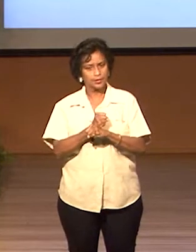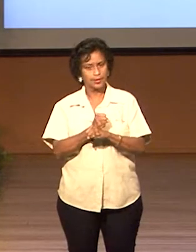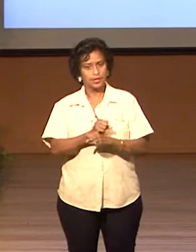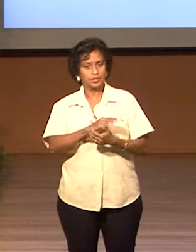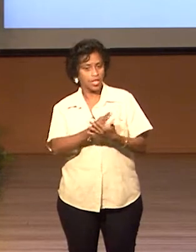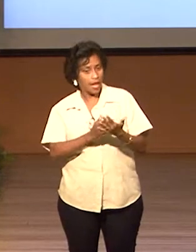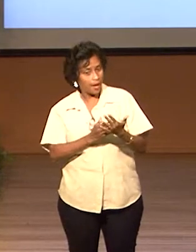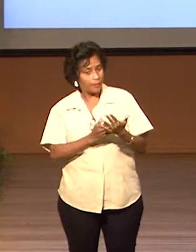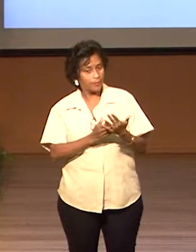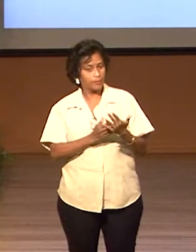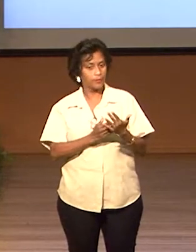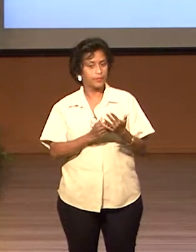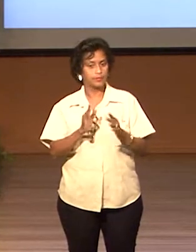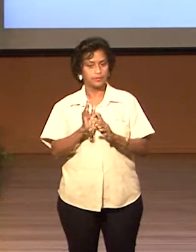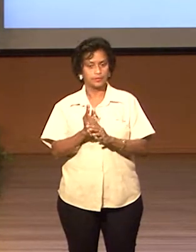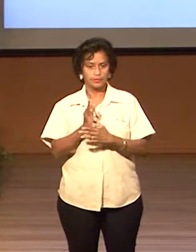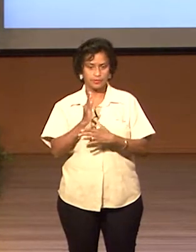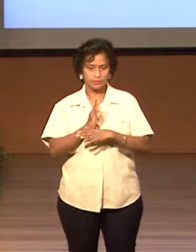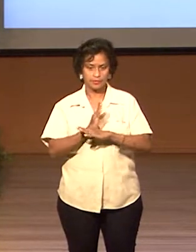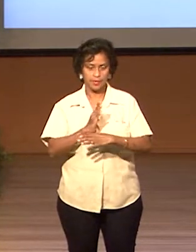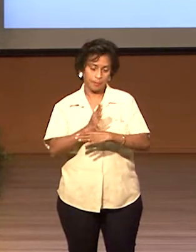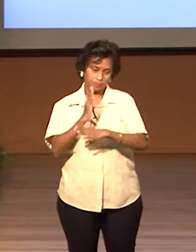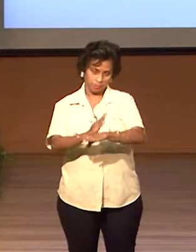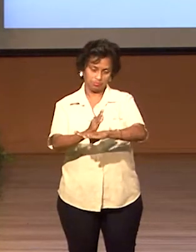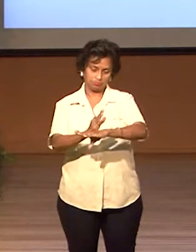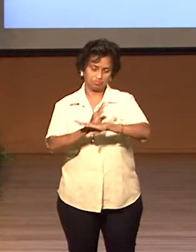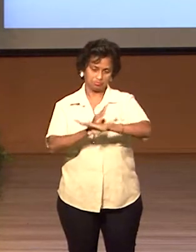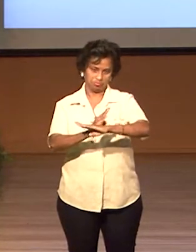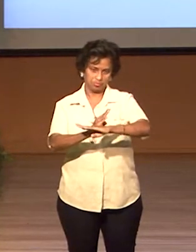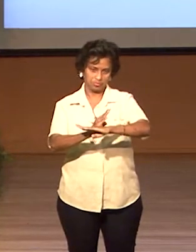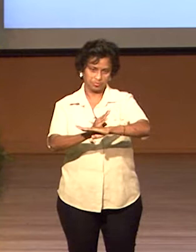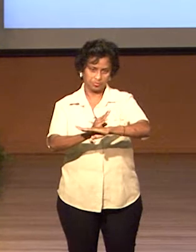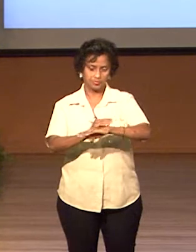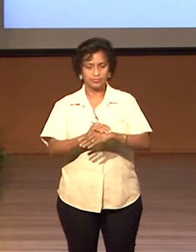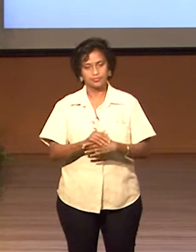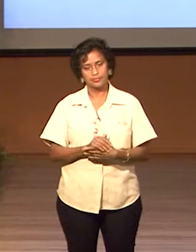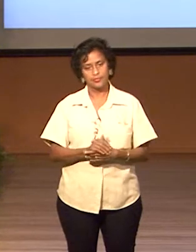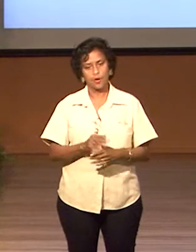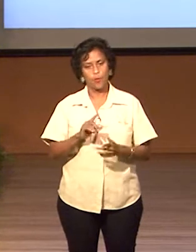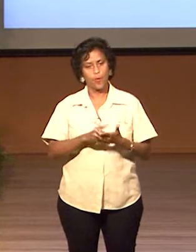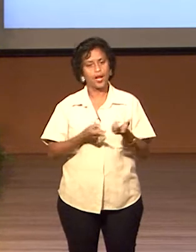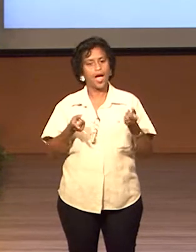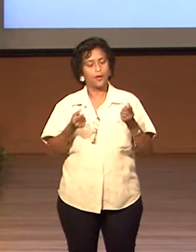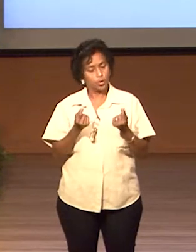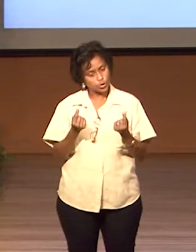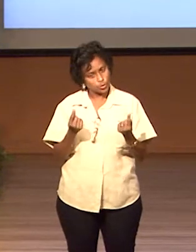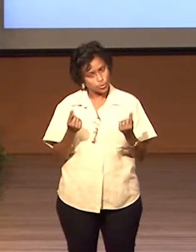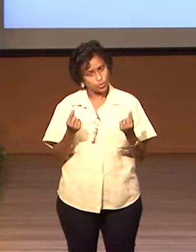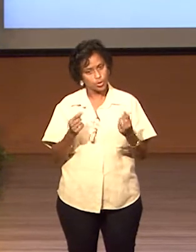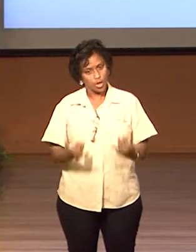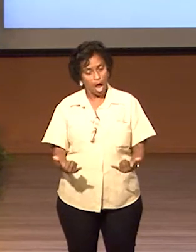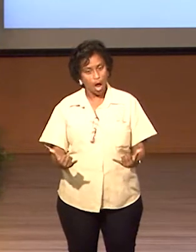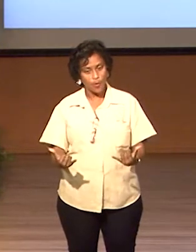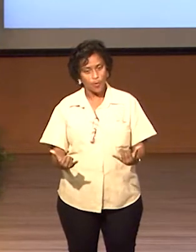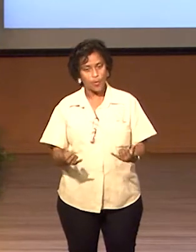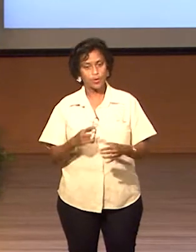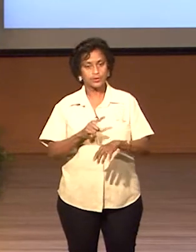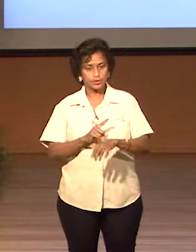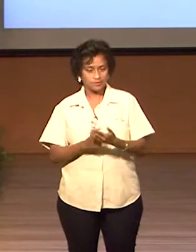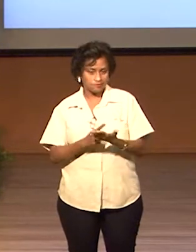this impairment of functioning as it's described in the diagnostic manuals, is